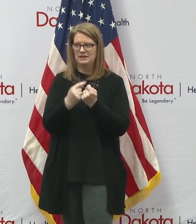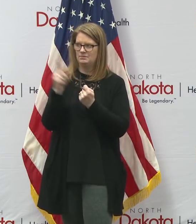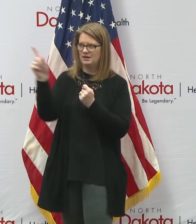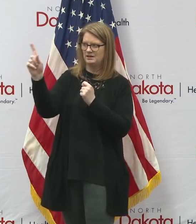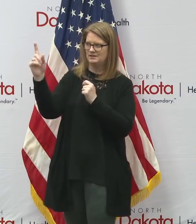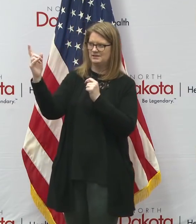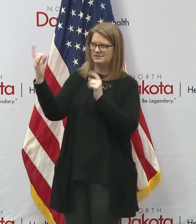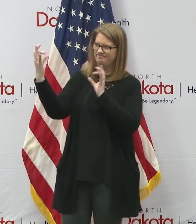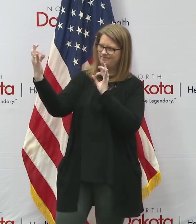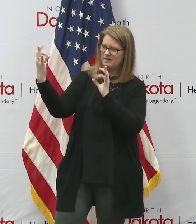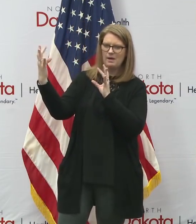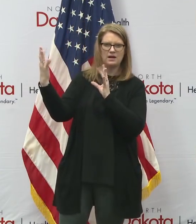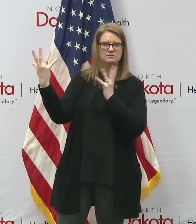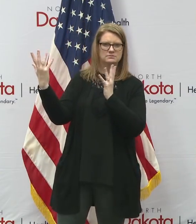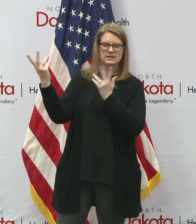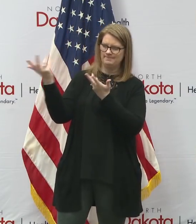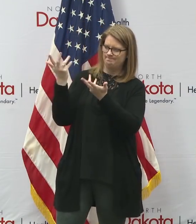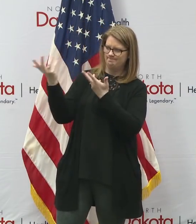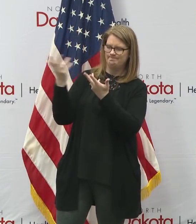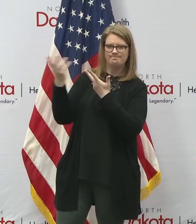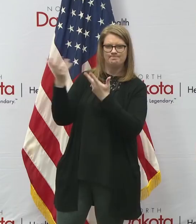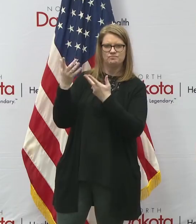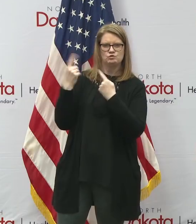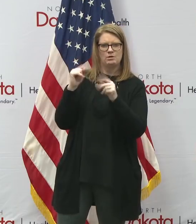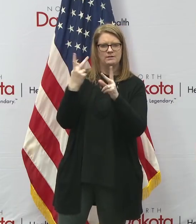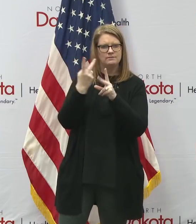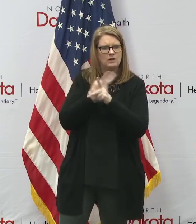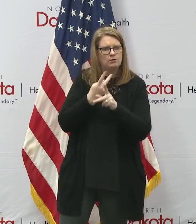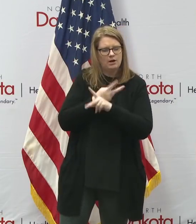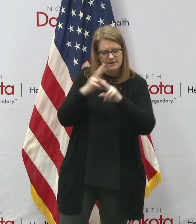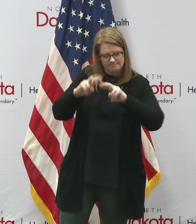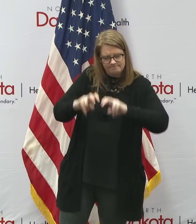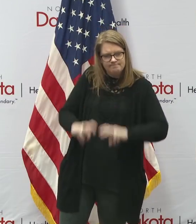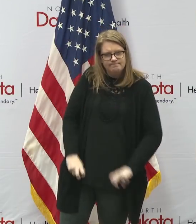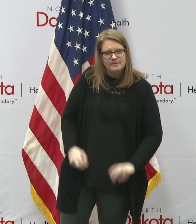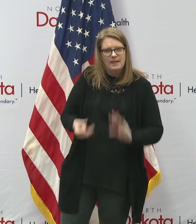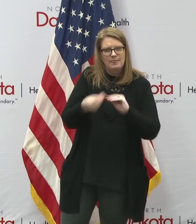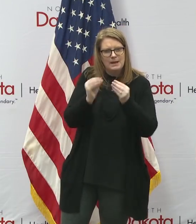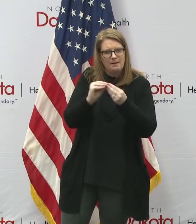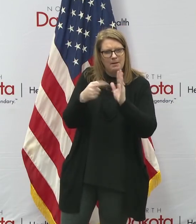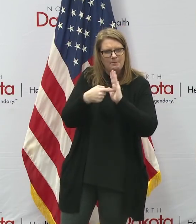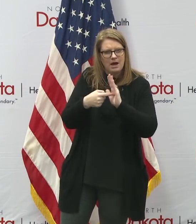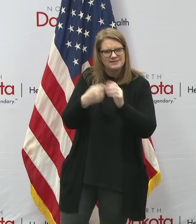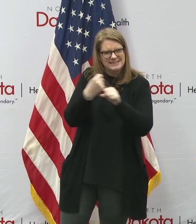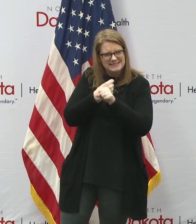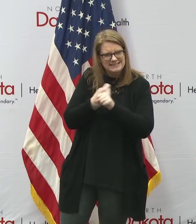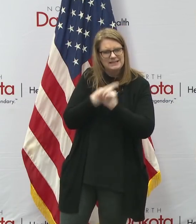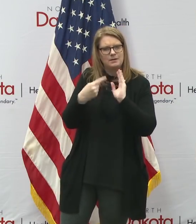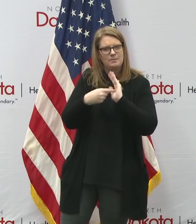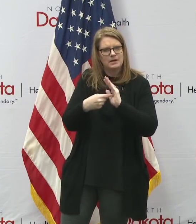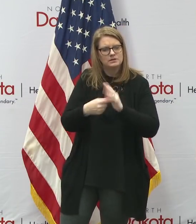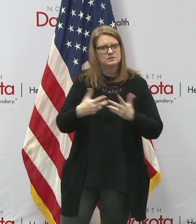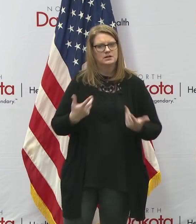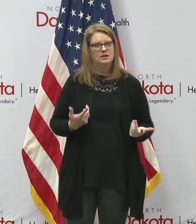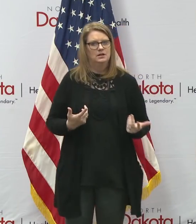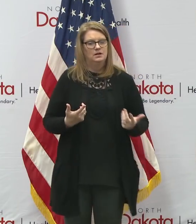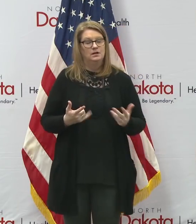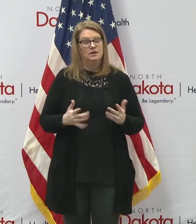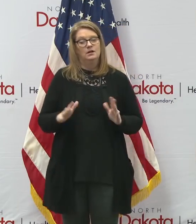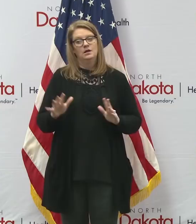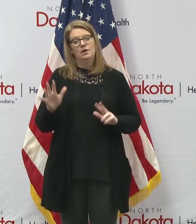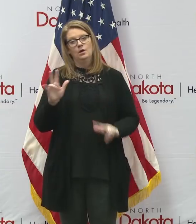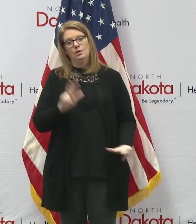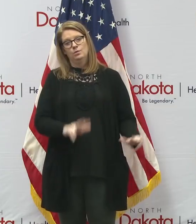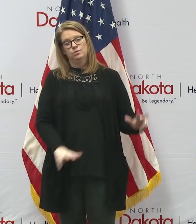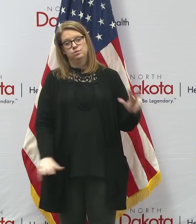to help us continue to build out the models. There's tremendous uncertainty in